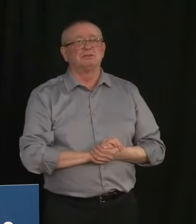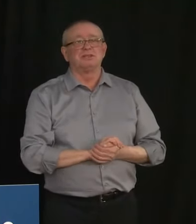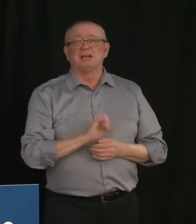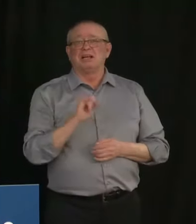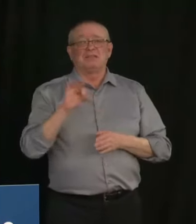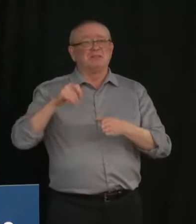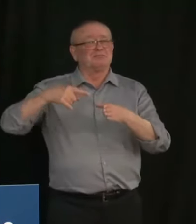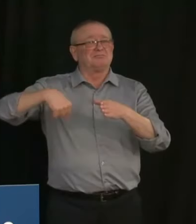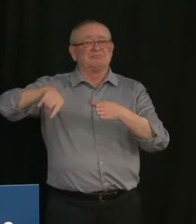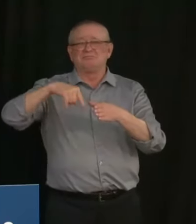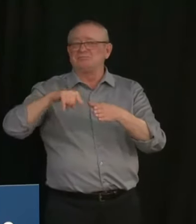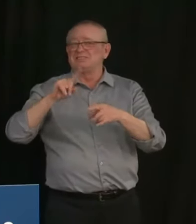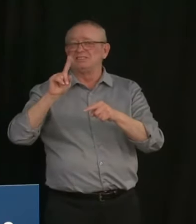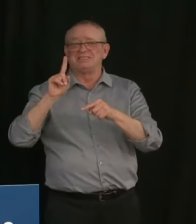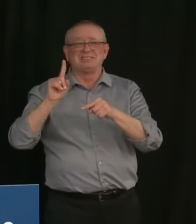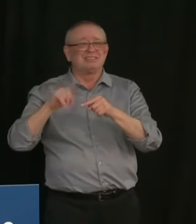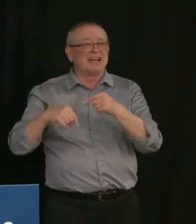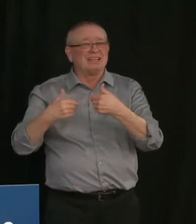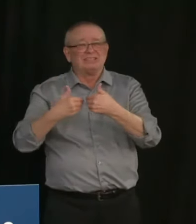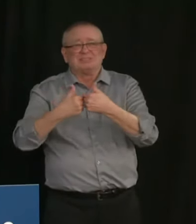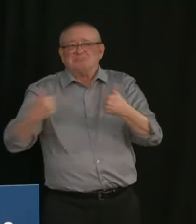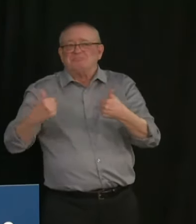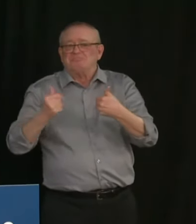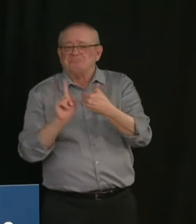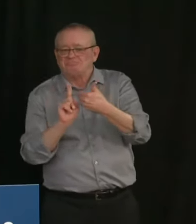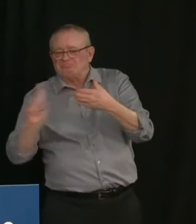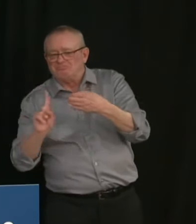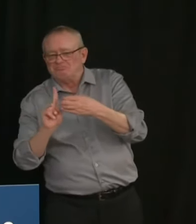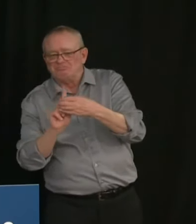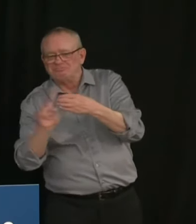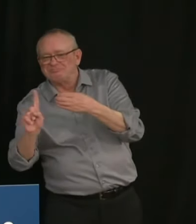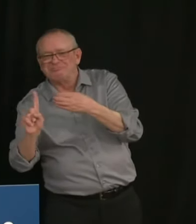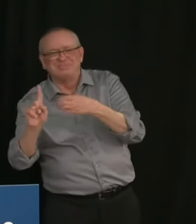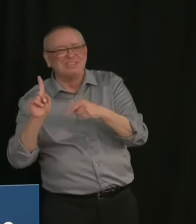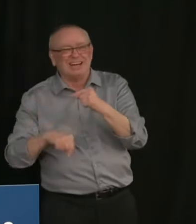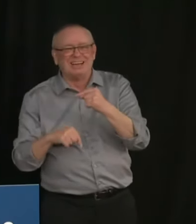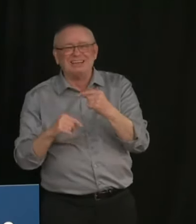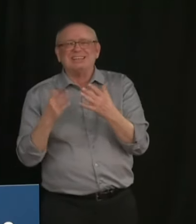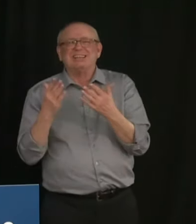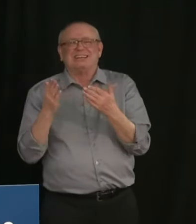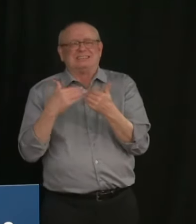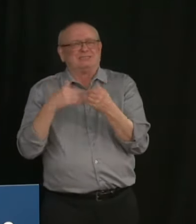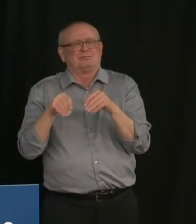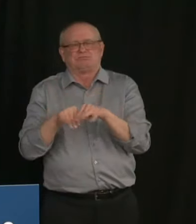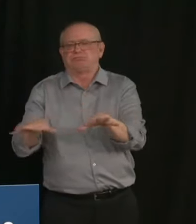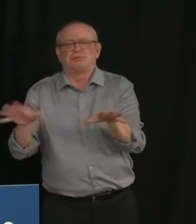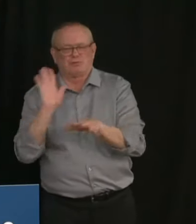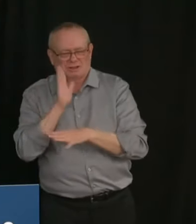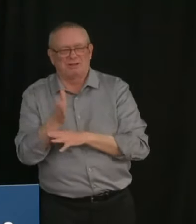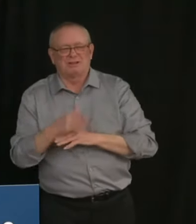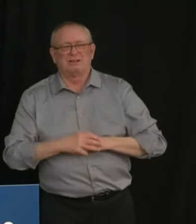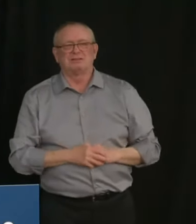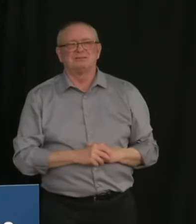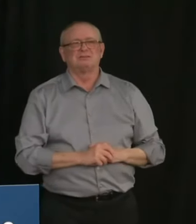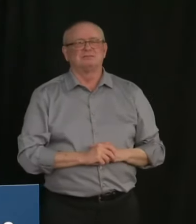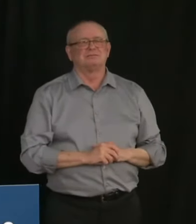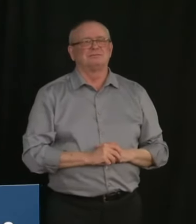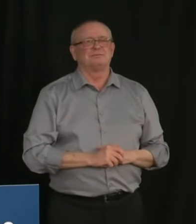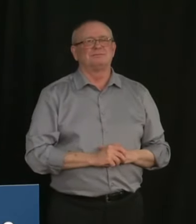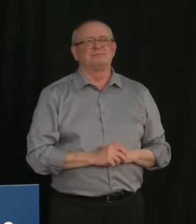their household again, because we have seen how much more infectious these variants are. Operator, could you put through the next